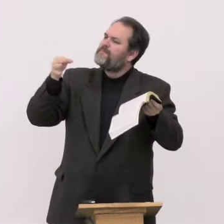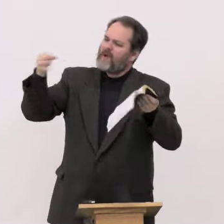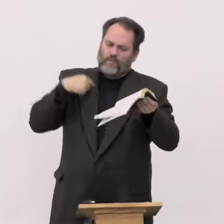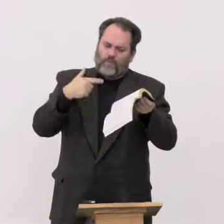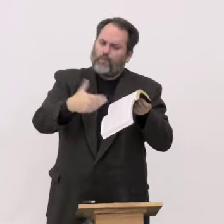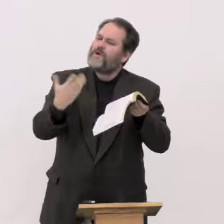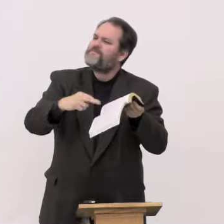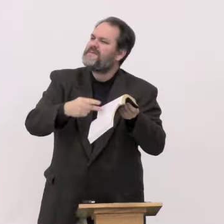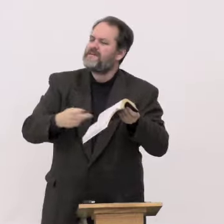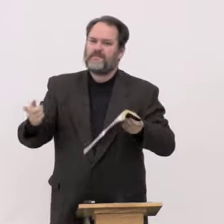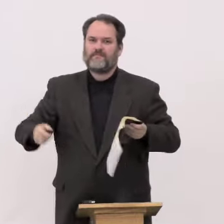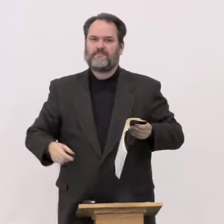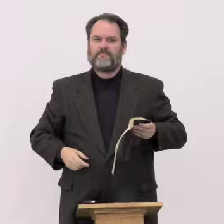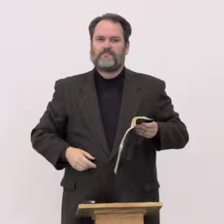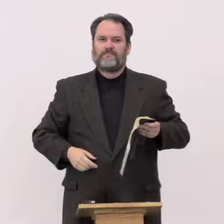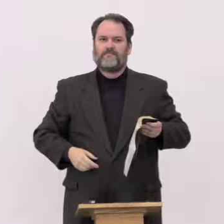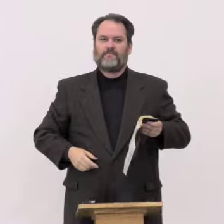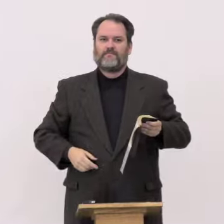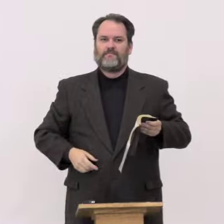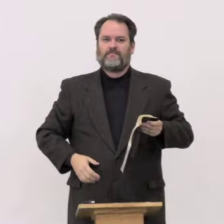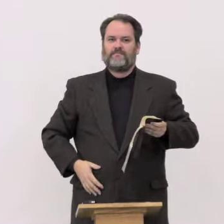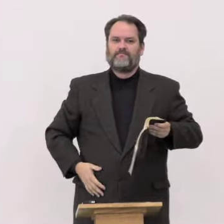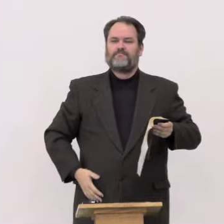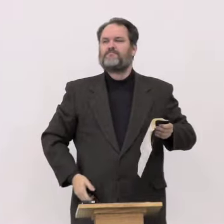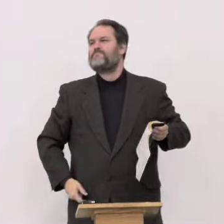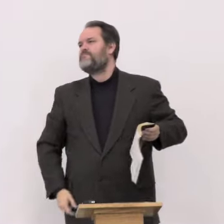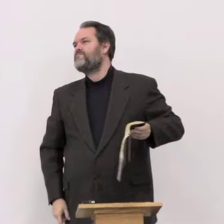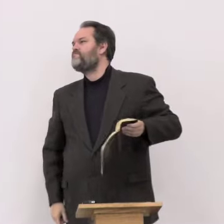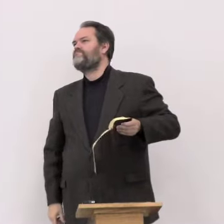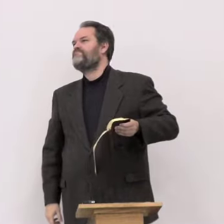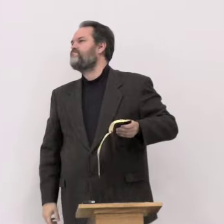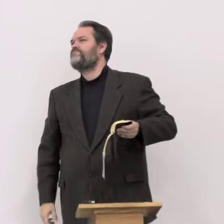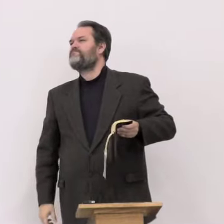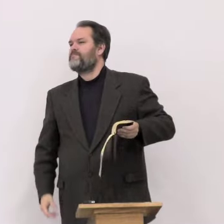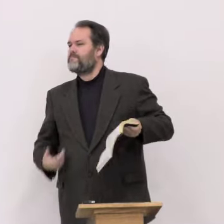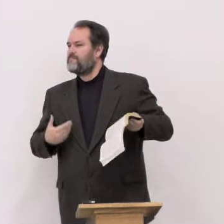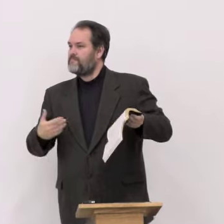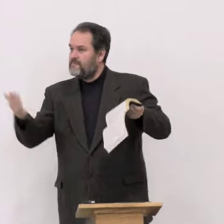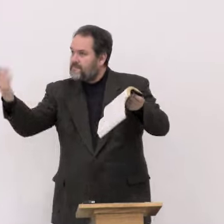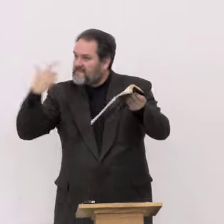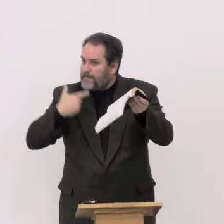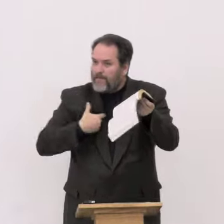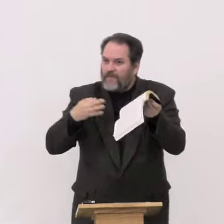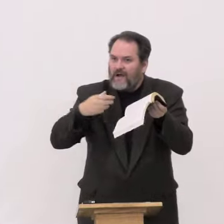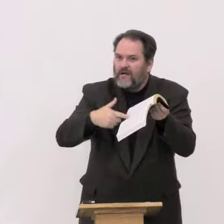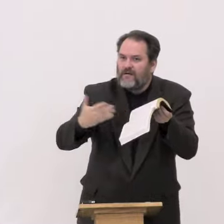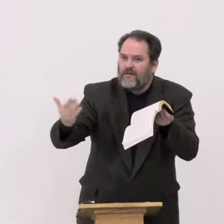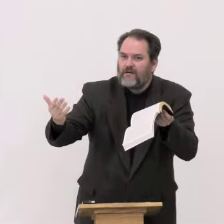I always think, I always say, explain me what this means. And they refuse to.